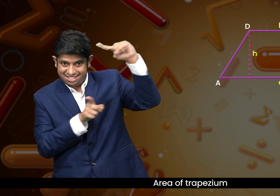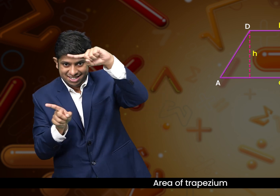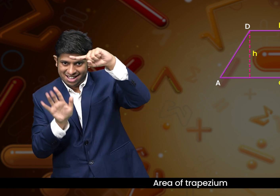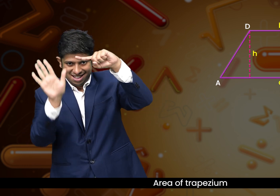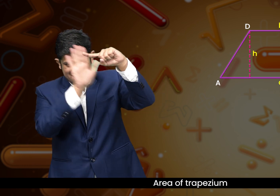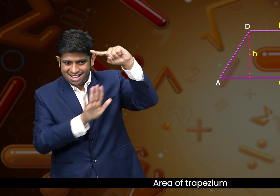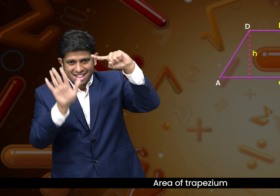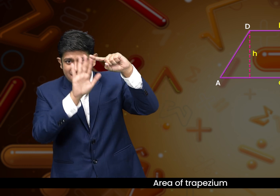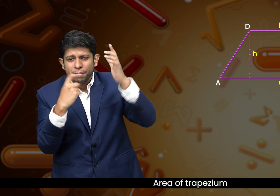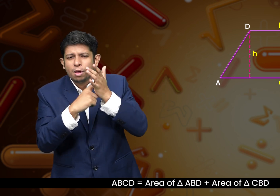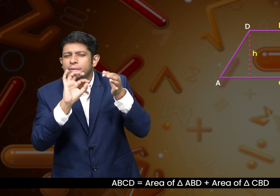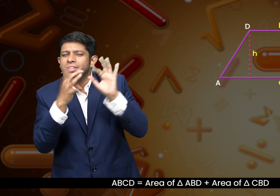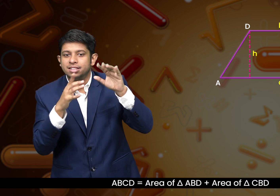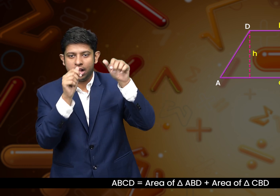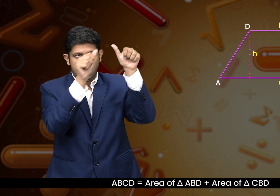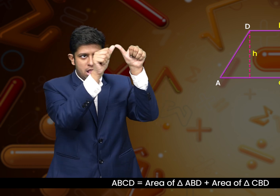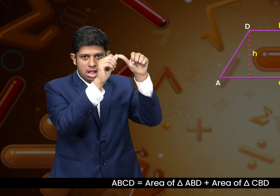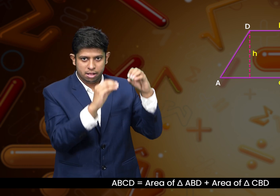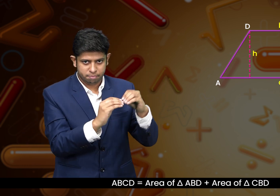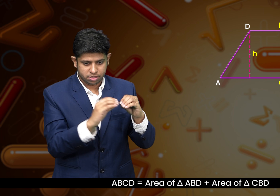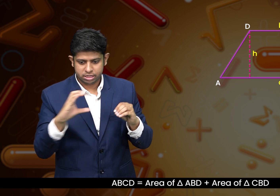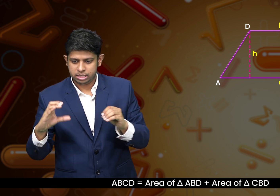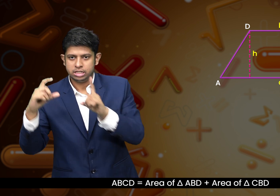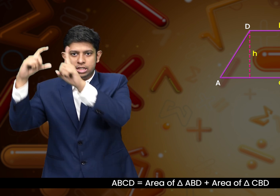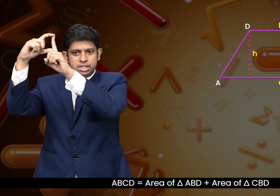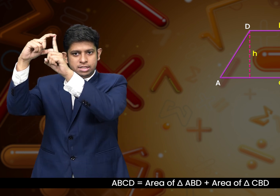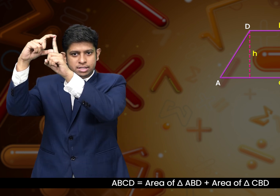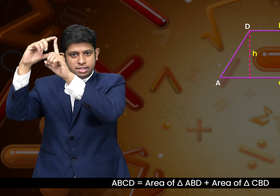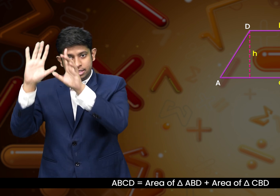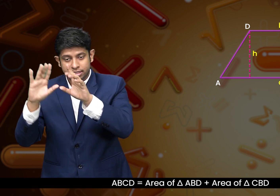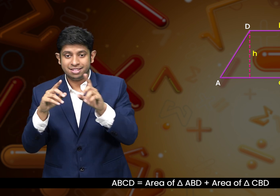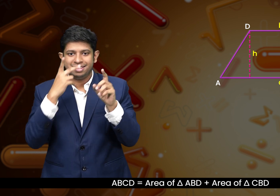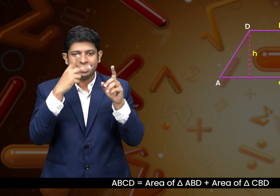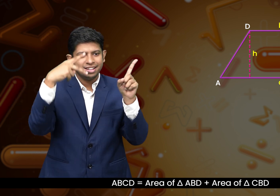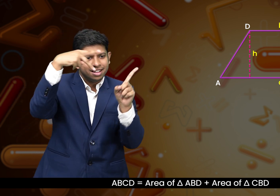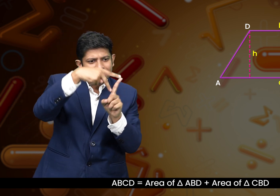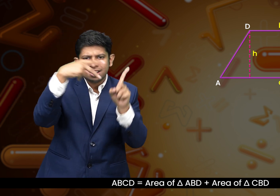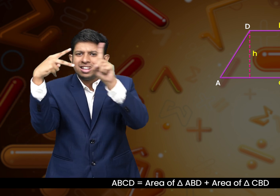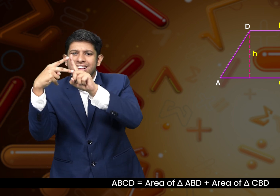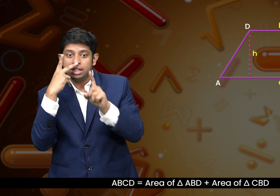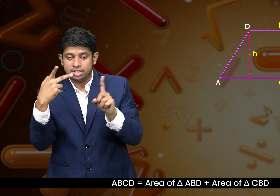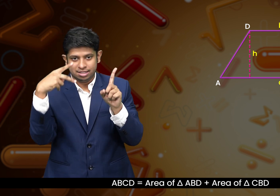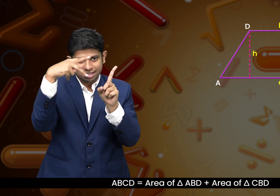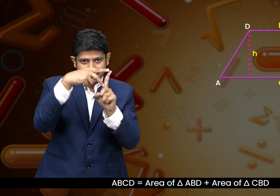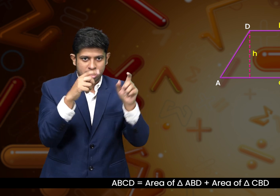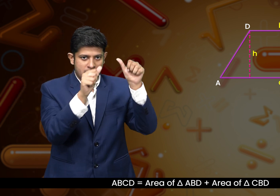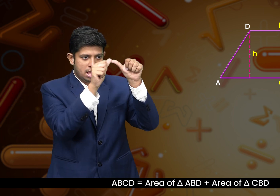Area of trapezium ABCD is equal to area of triangle ABD plus area of triangle